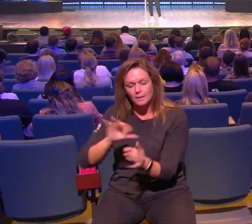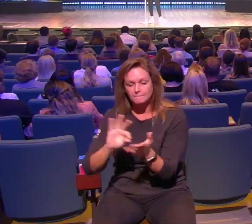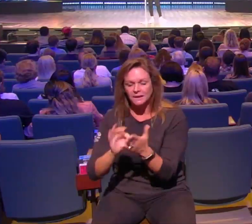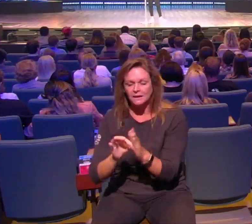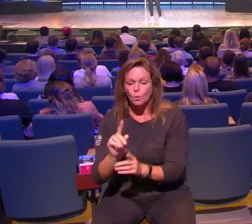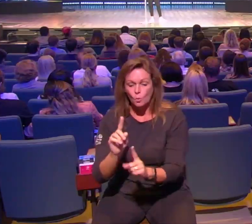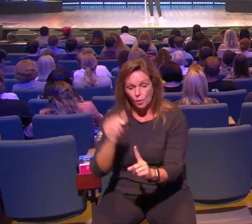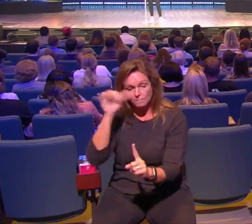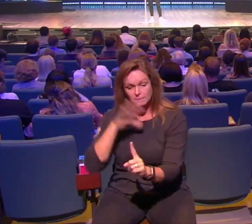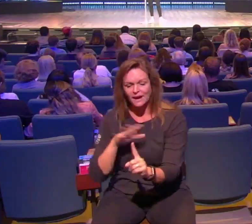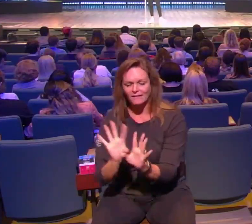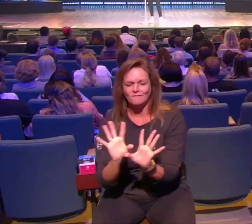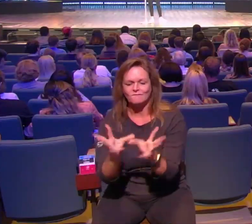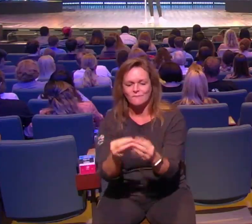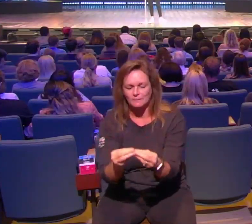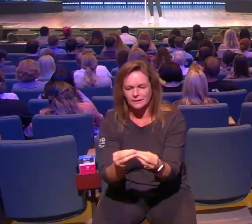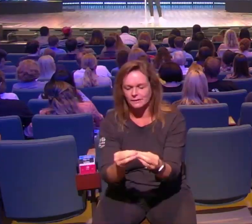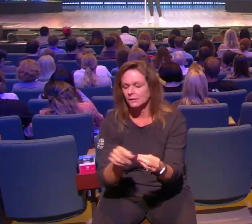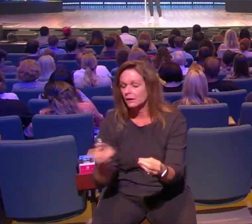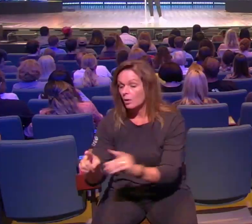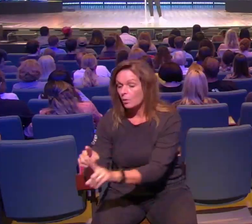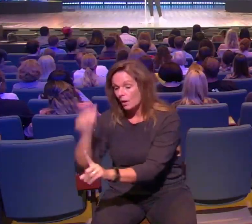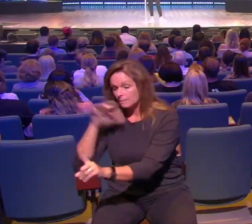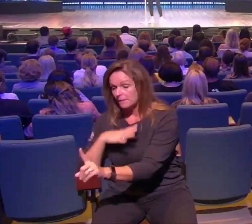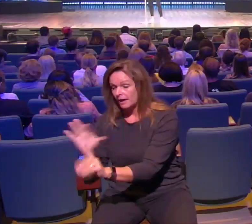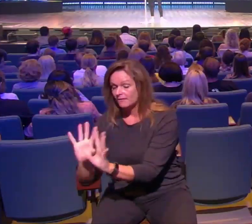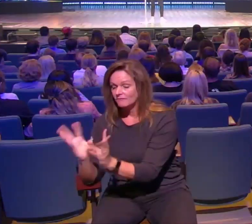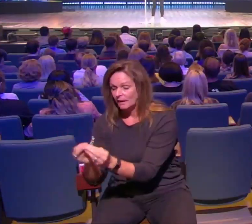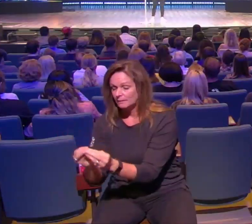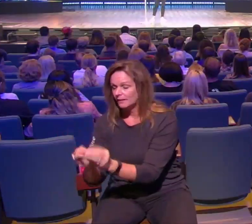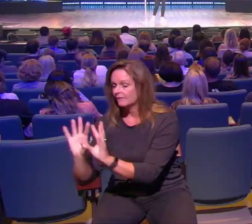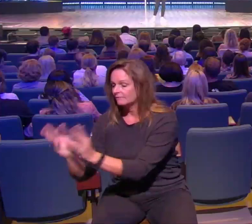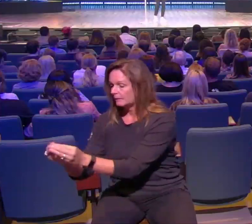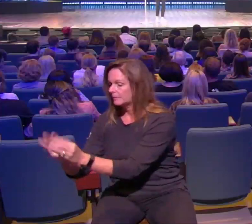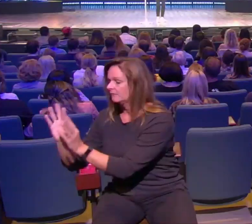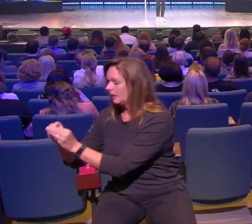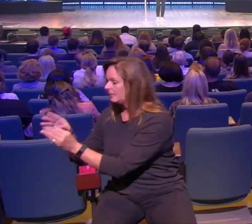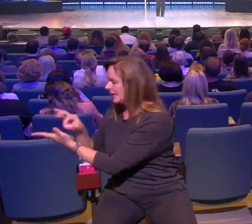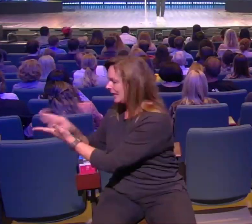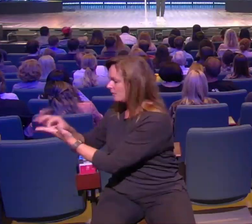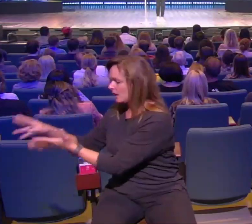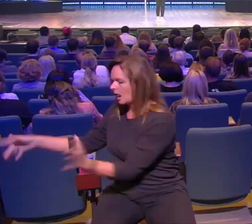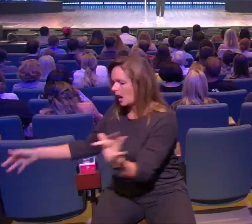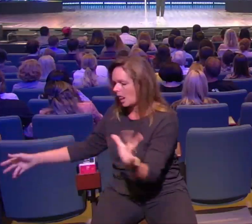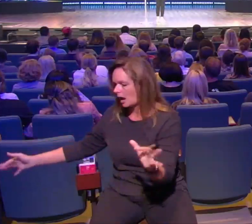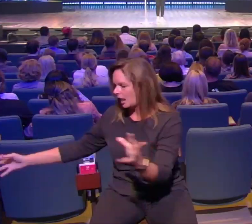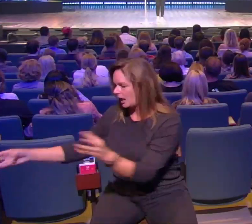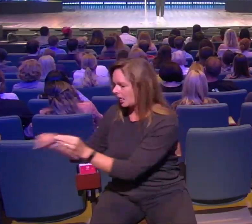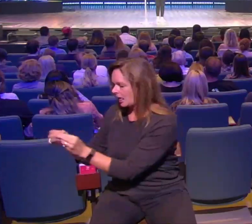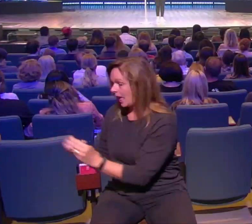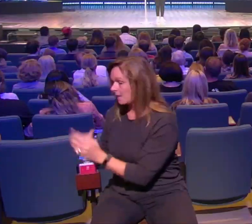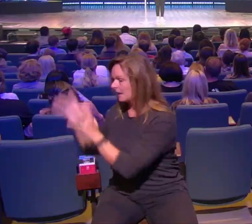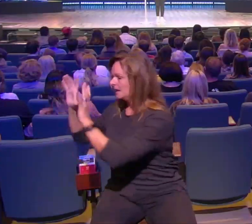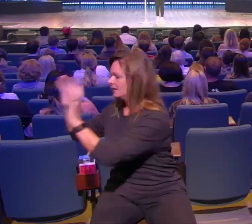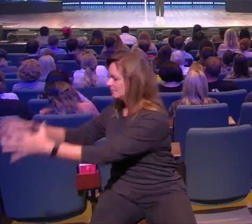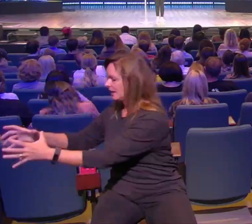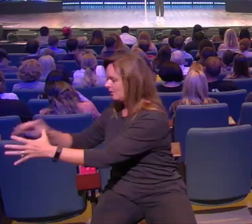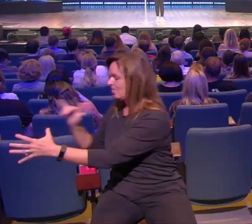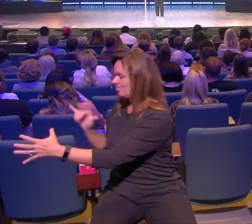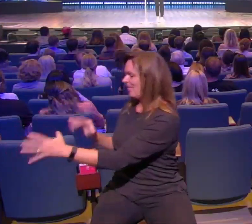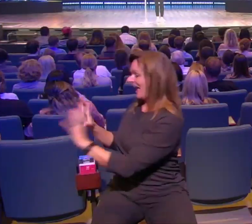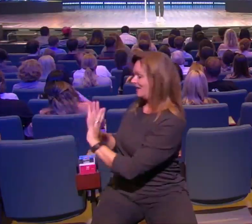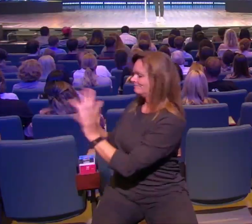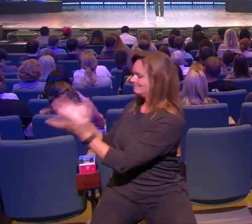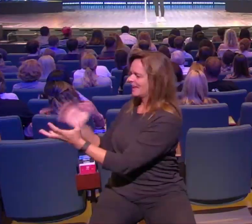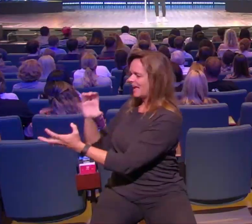is so they would know how to divide the land according to each tribe, so each member was insured their inheritance. See,